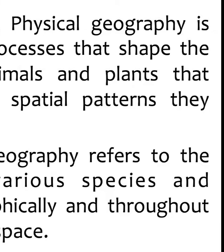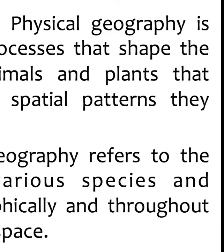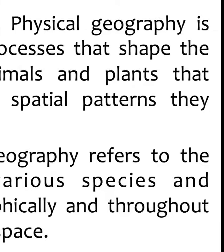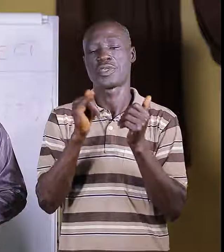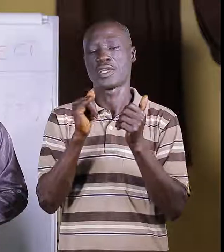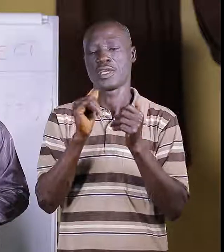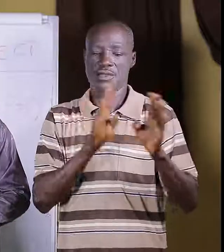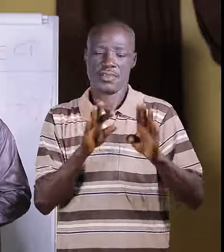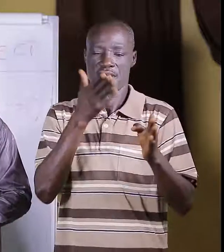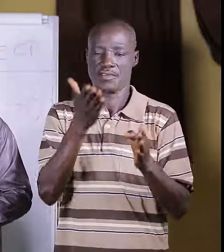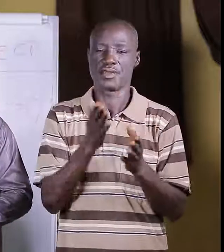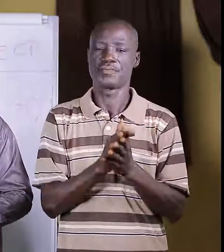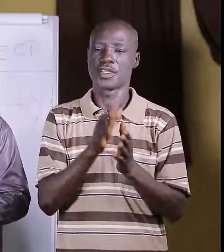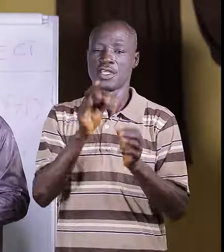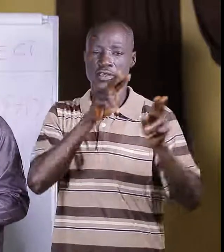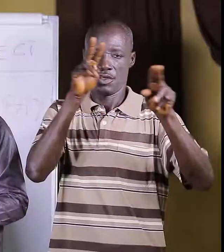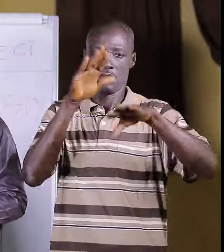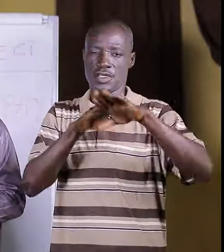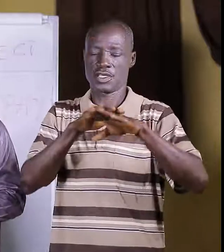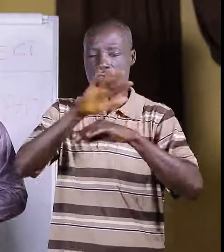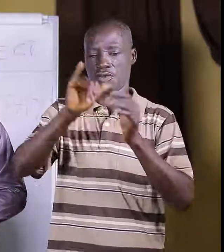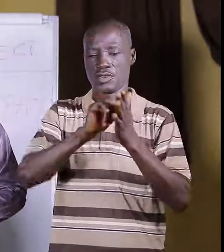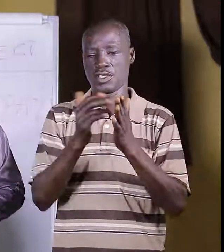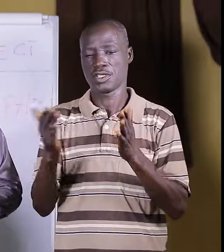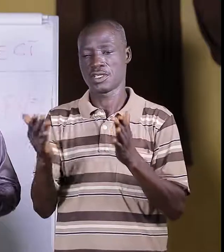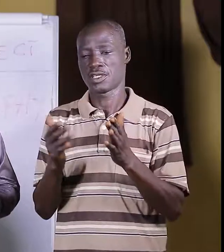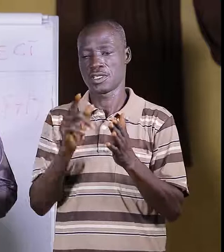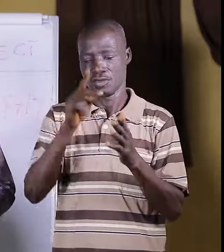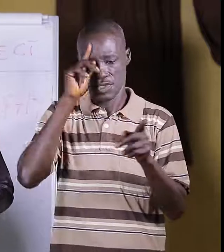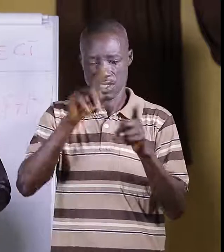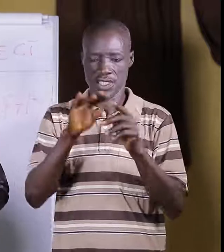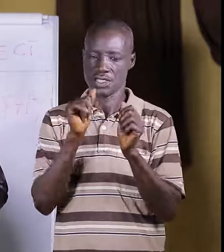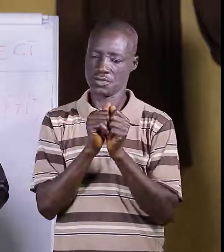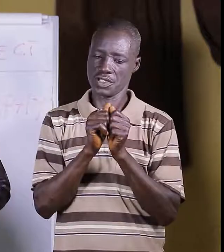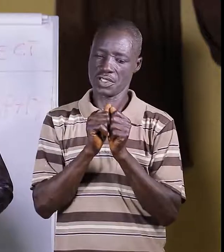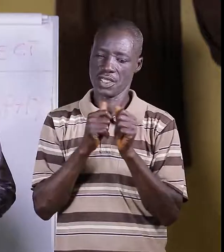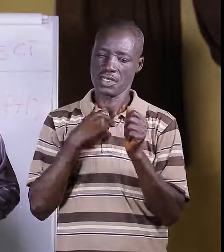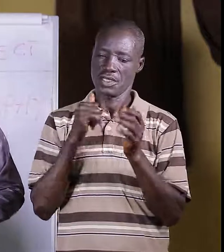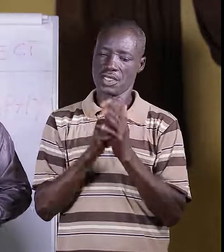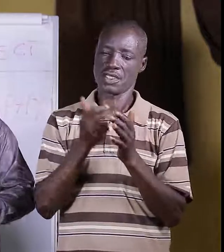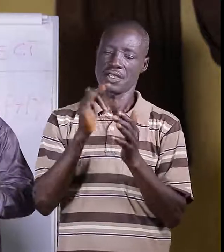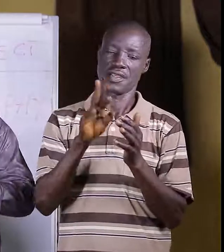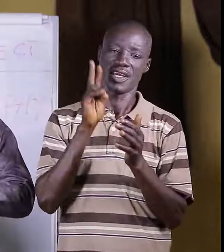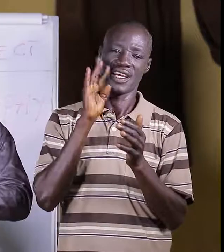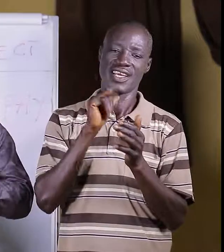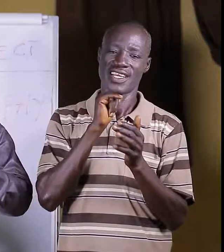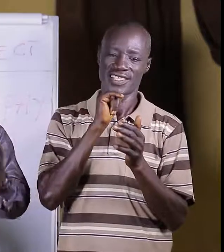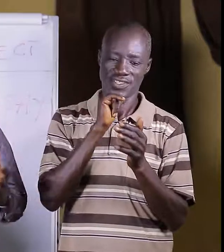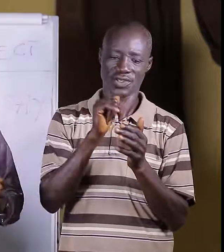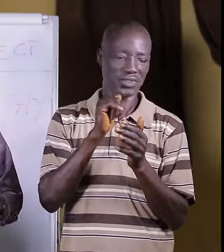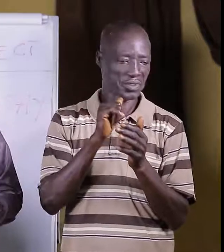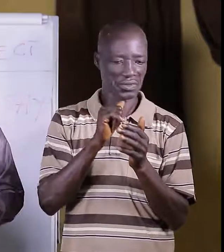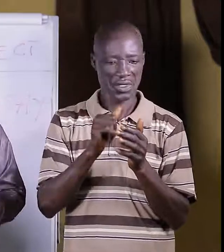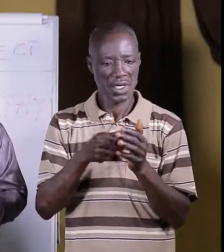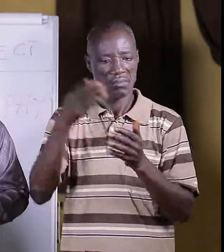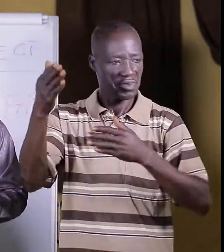exhibit. If you look at these things, you will agree with me that they are not evenly